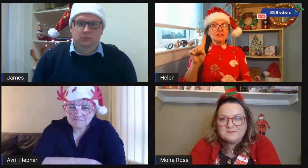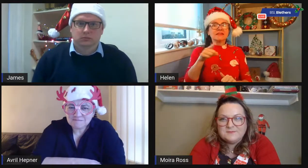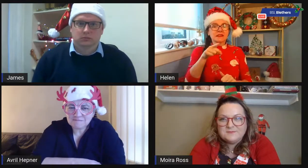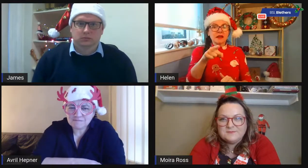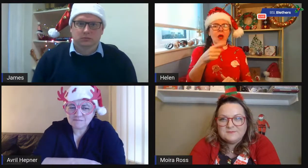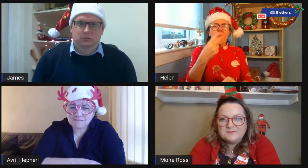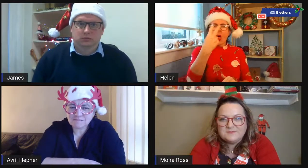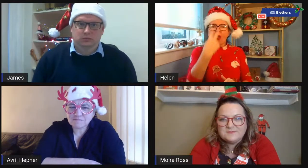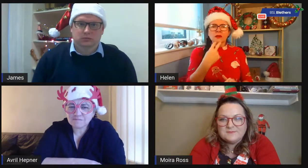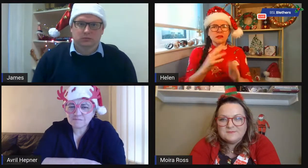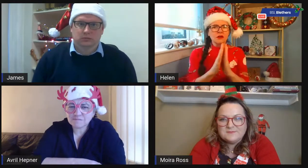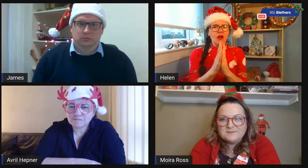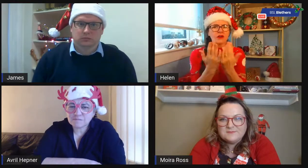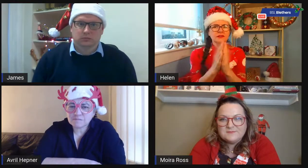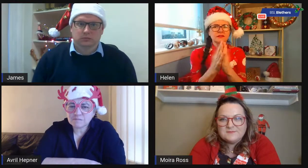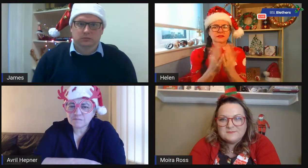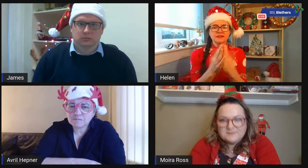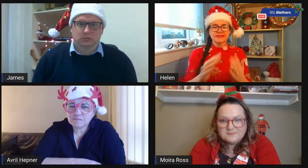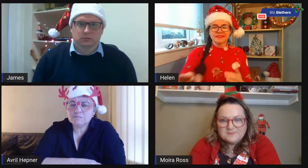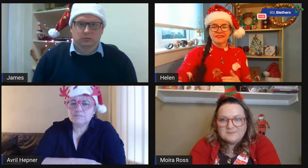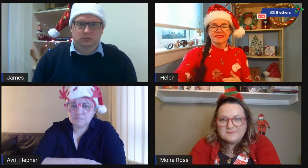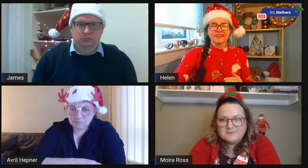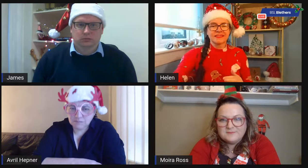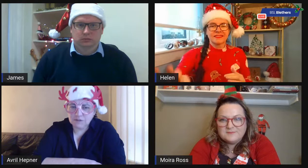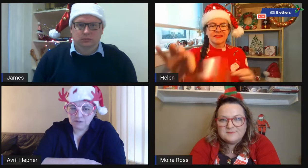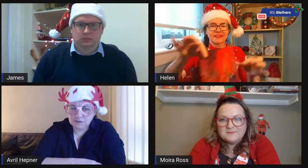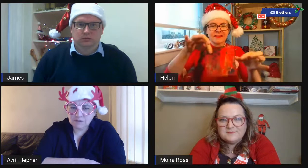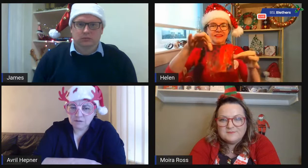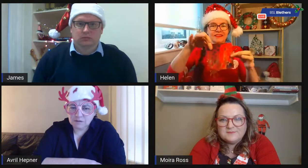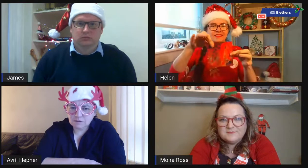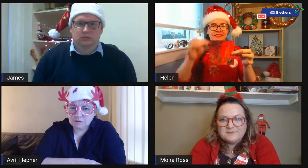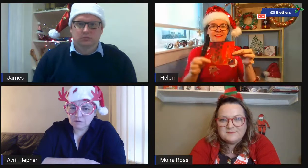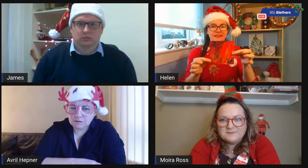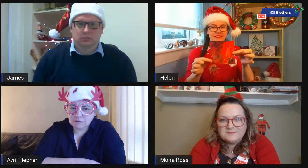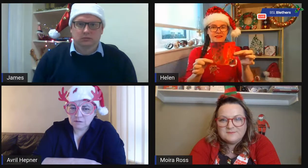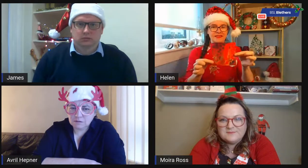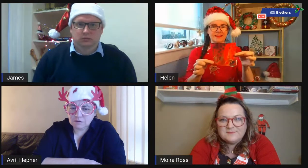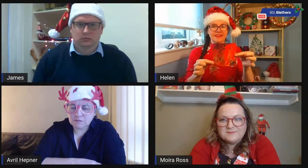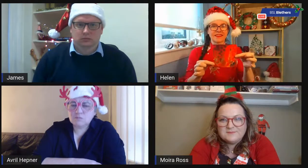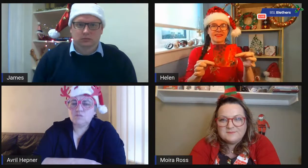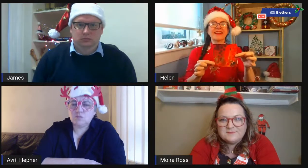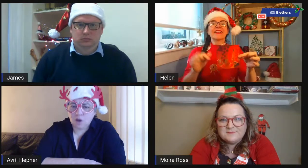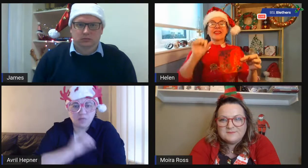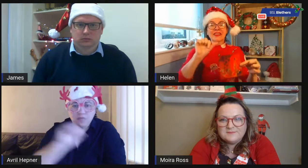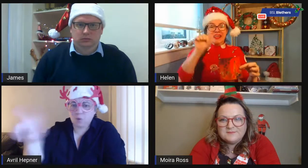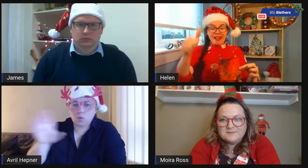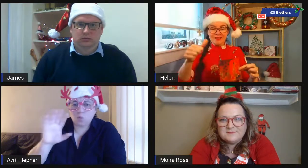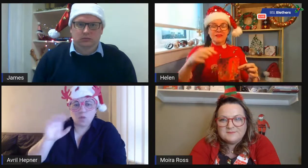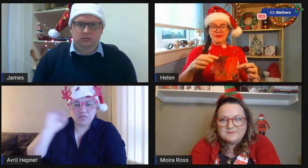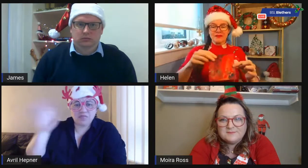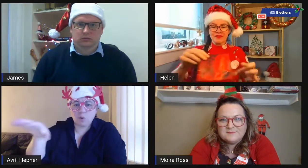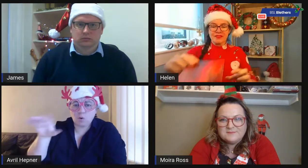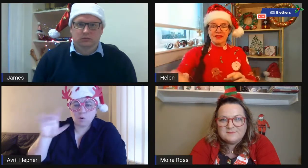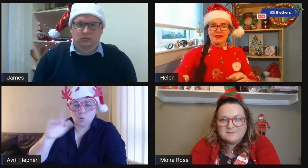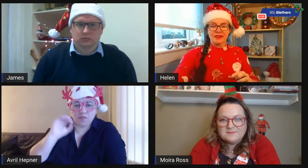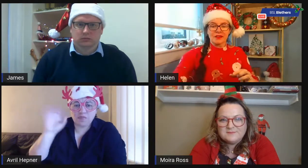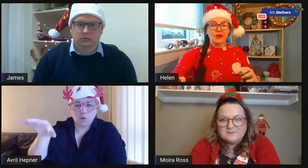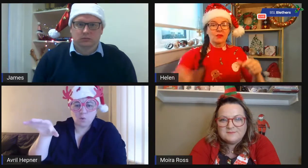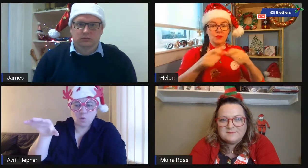So the first thing what you would do is you look for old Christmas cards, or old bright cards. So you're